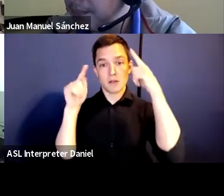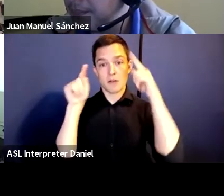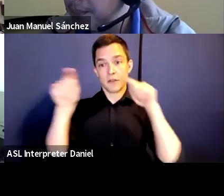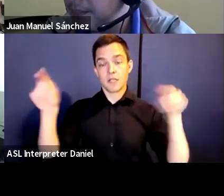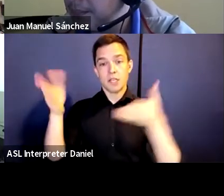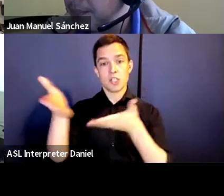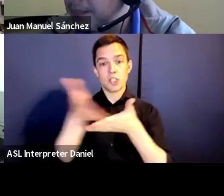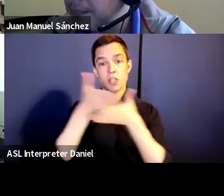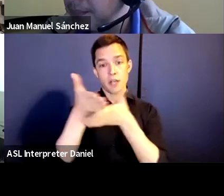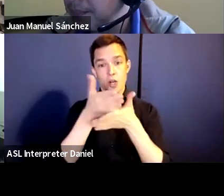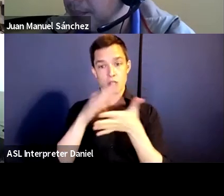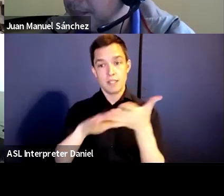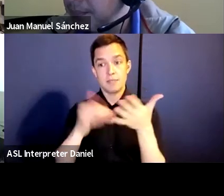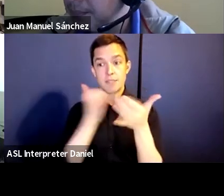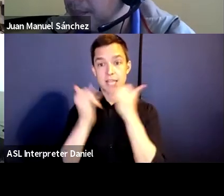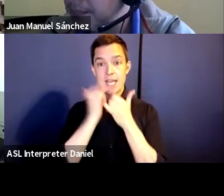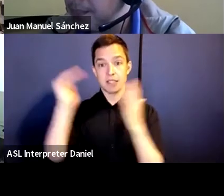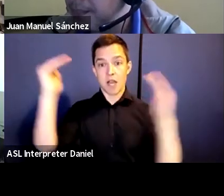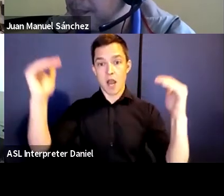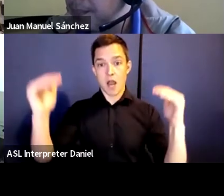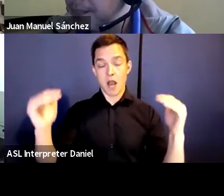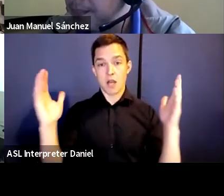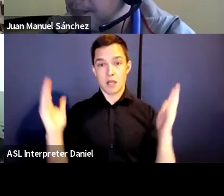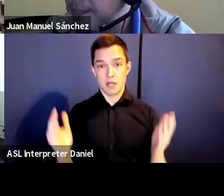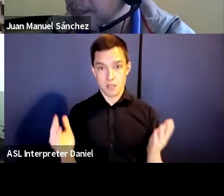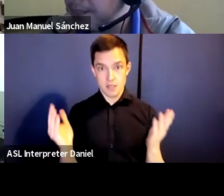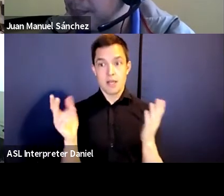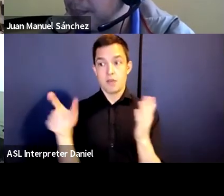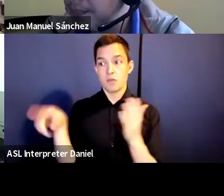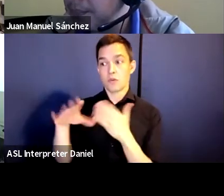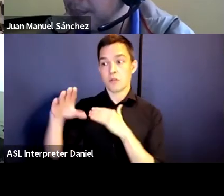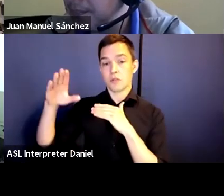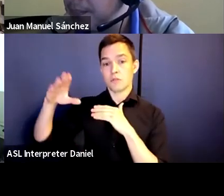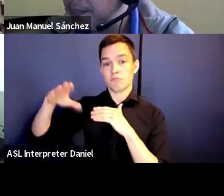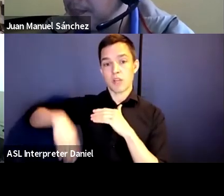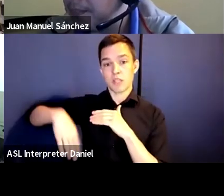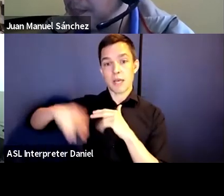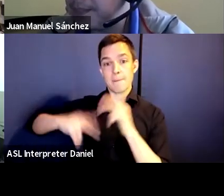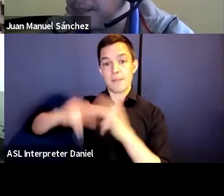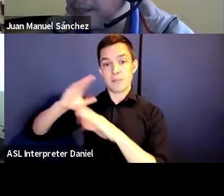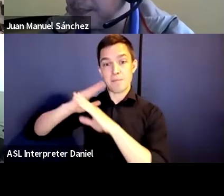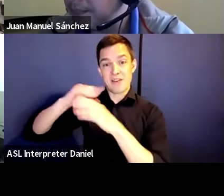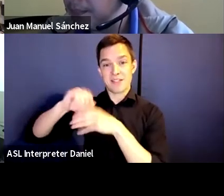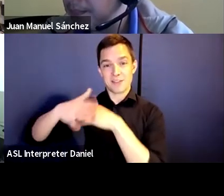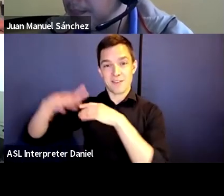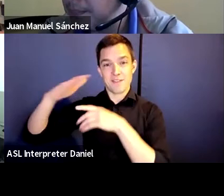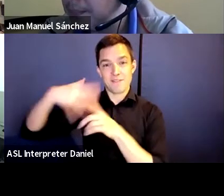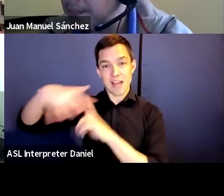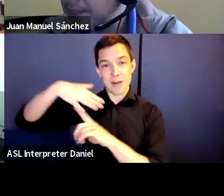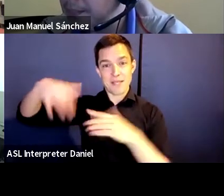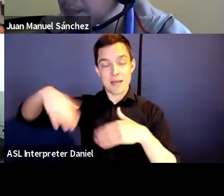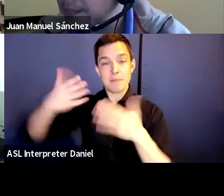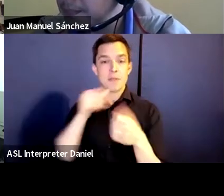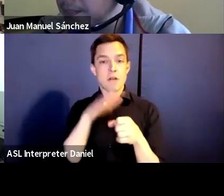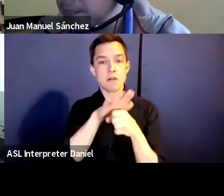those mistakes so that countries who have not built barriers into their environment yet, because maybe they don't have as much